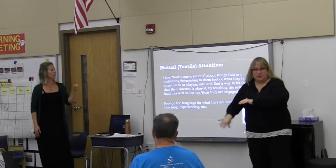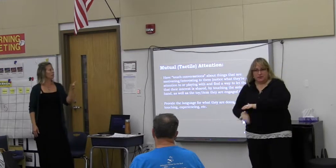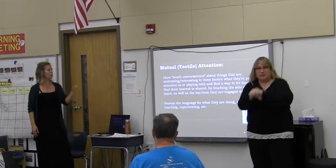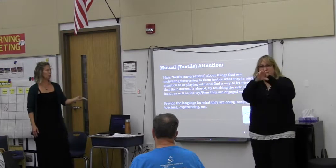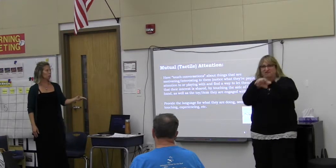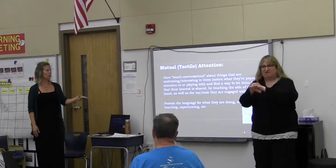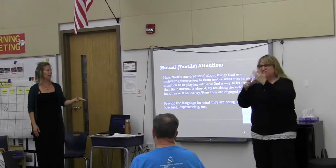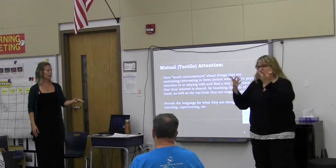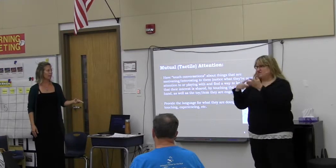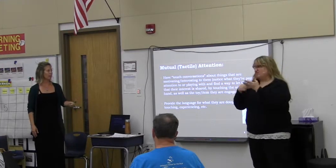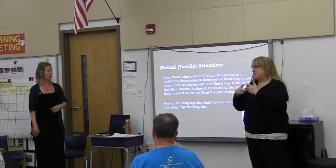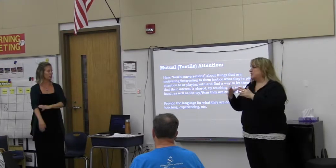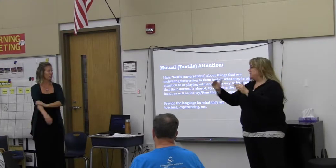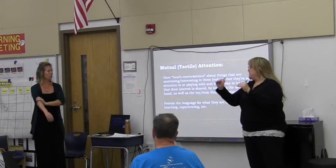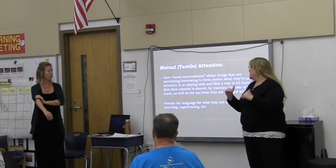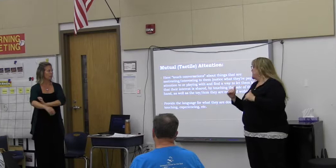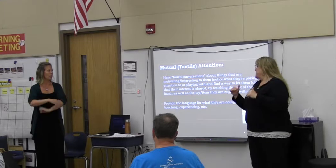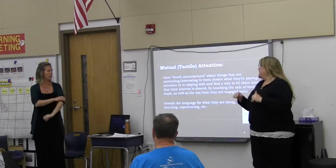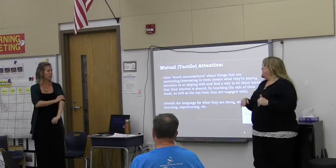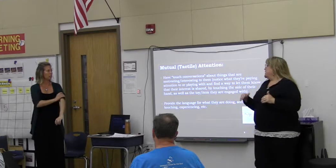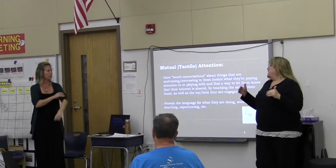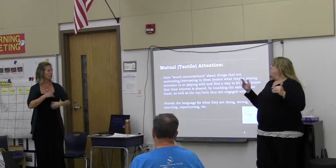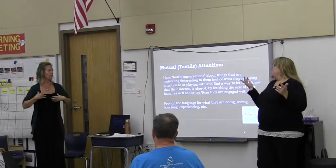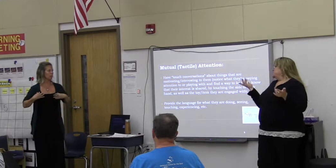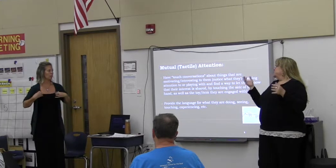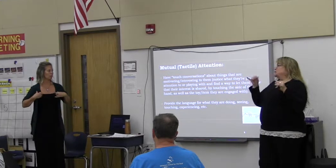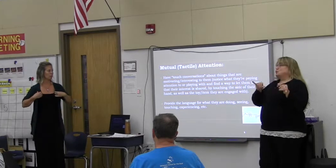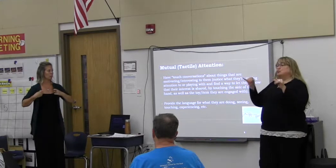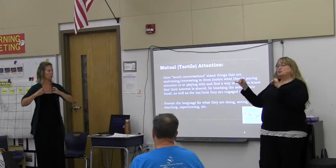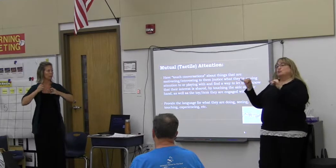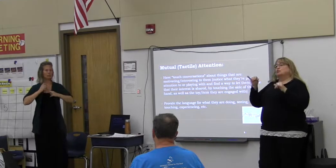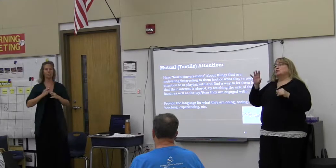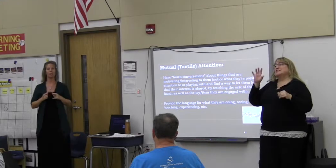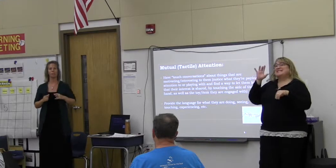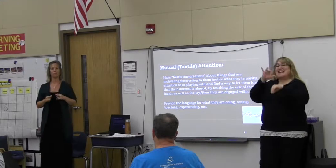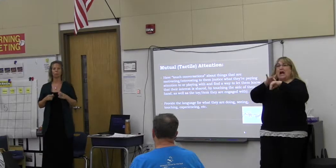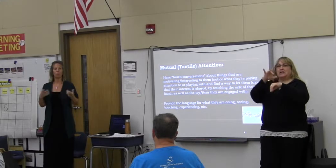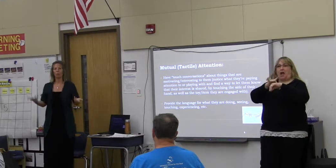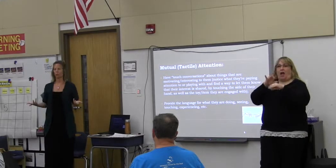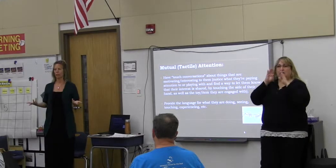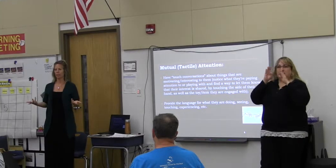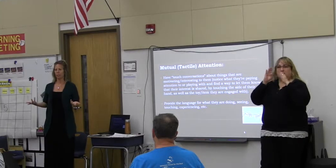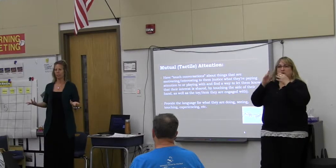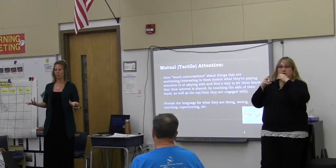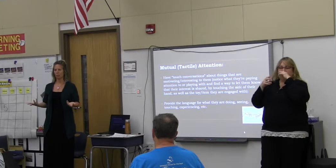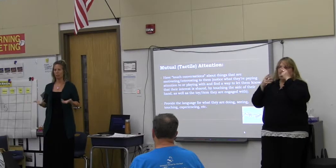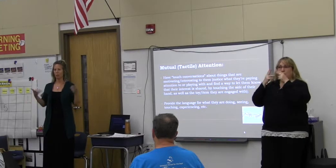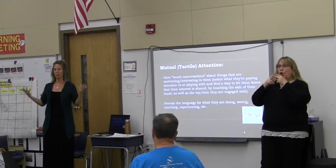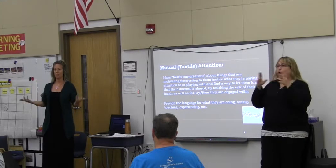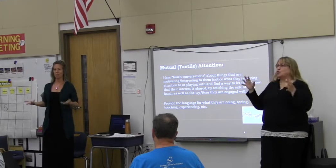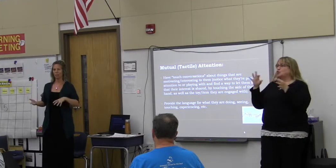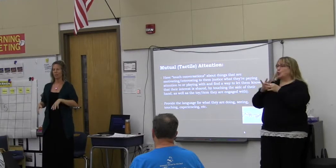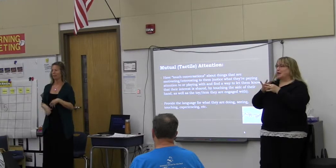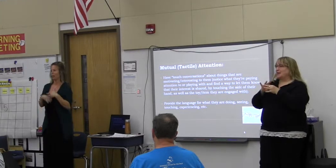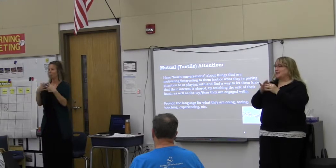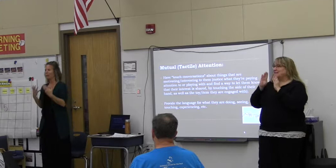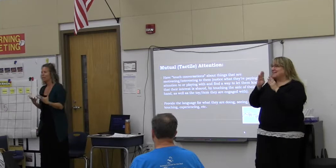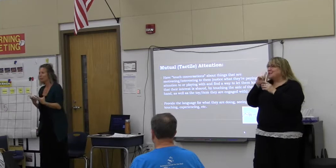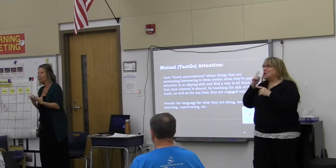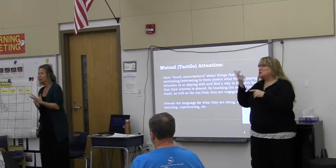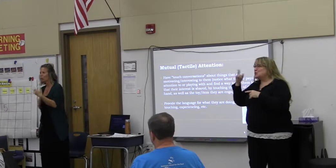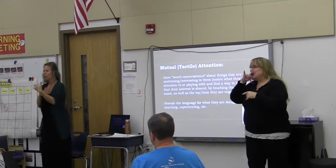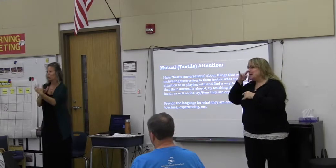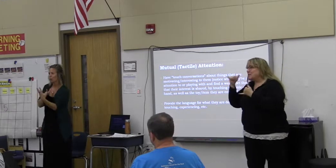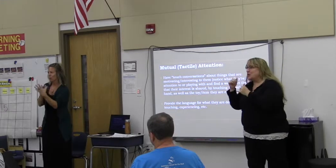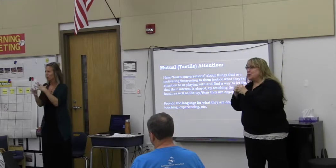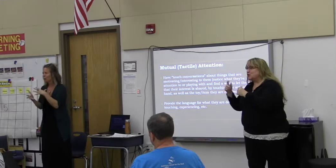hand. Mutual tactile attention. I just wanted to touch on this a little bit. This is what we call joint attention. When two kids playing